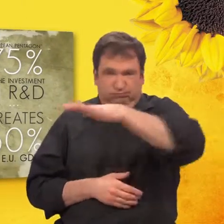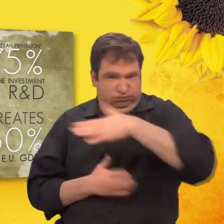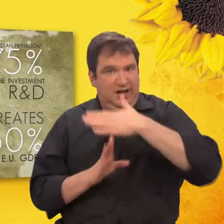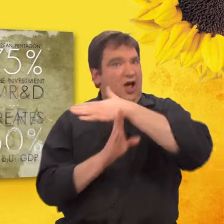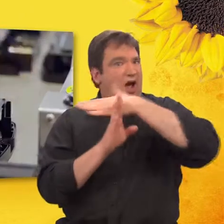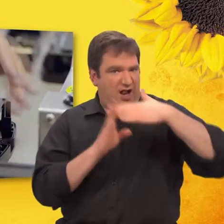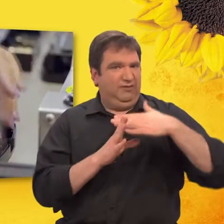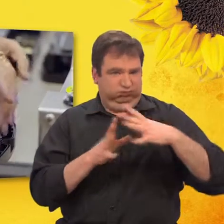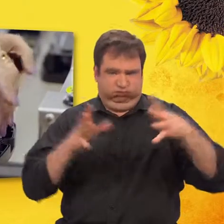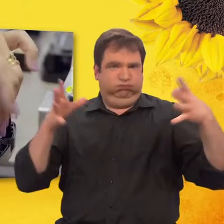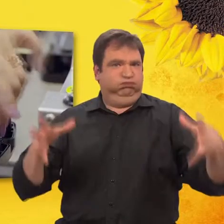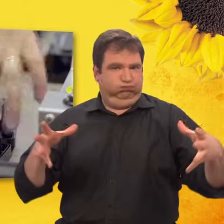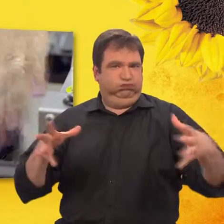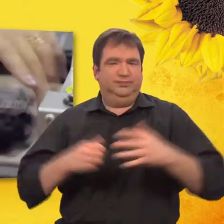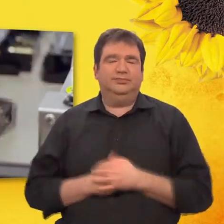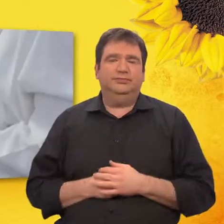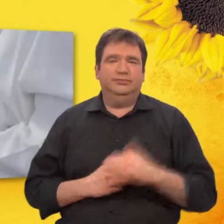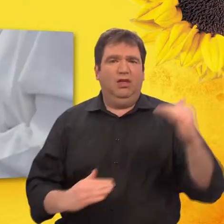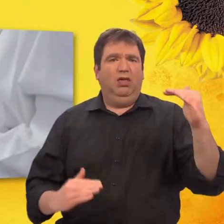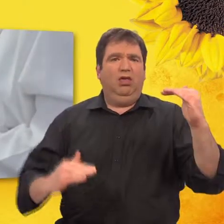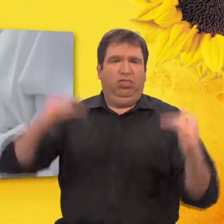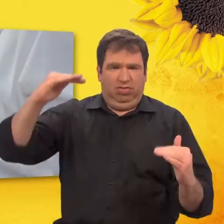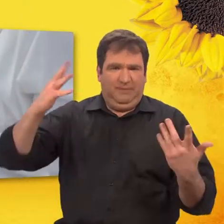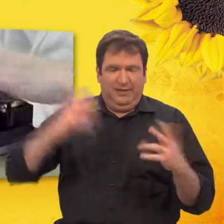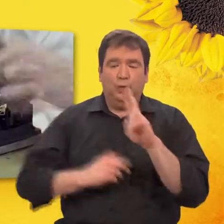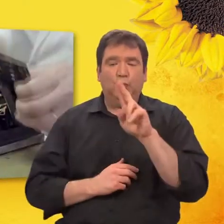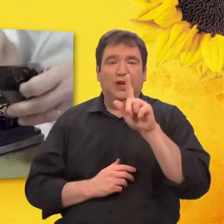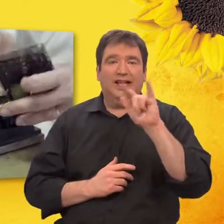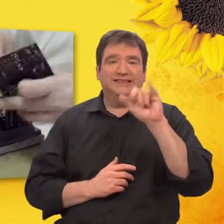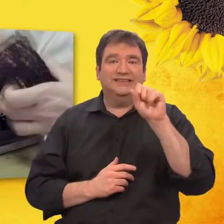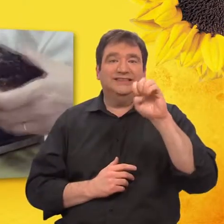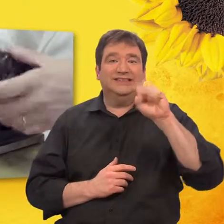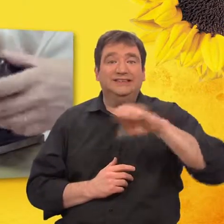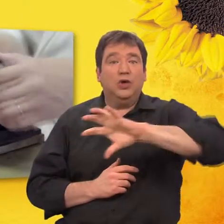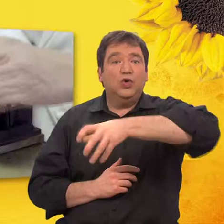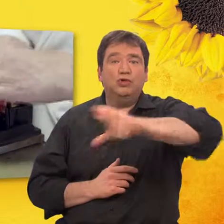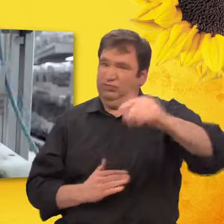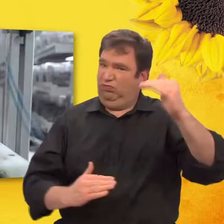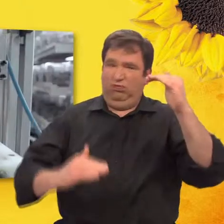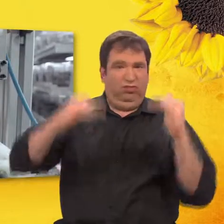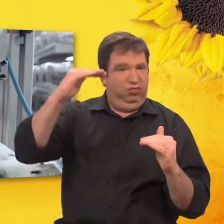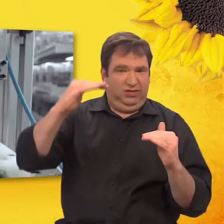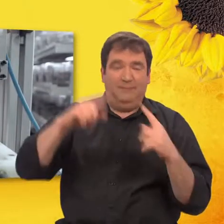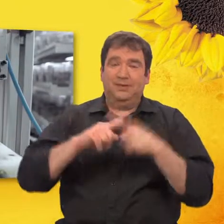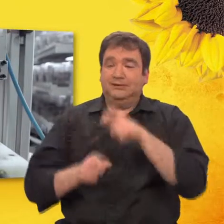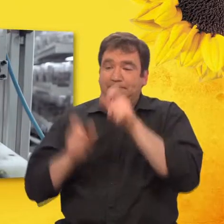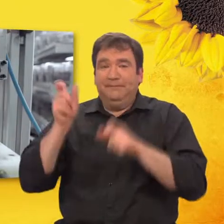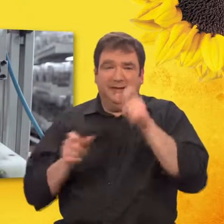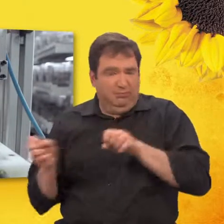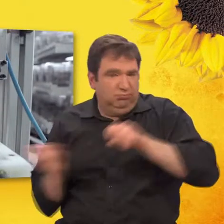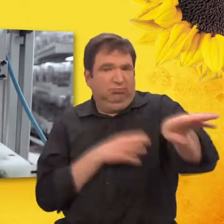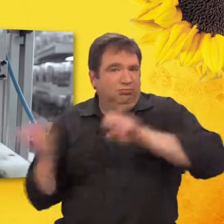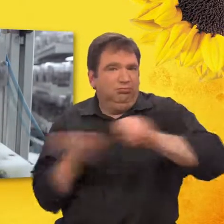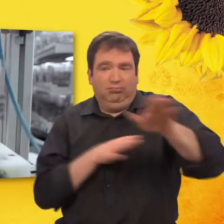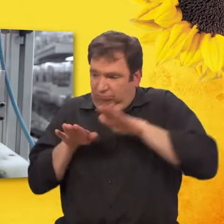created. In Europe, this sort of asymmetry has resulted in a disastrous technological delay for the Ulysses